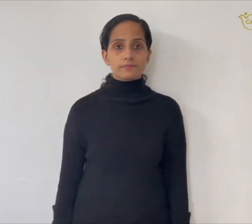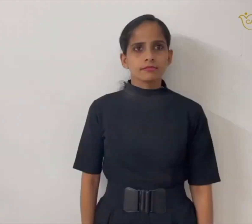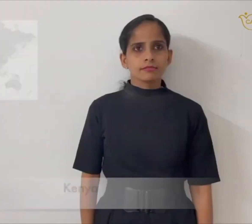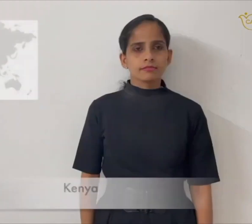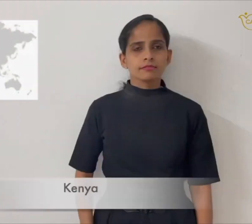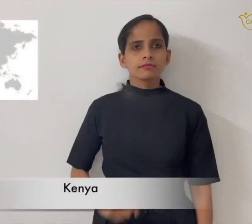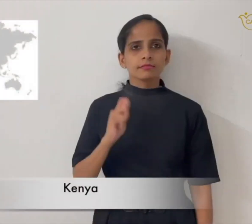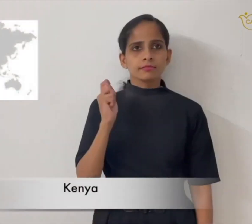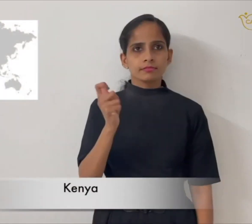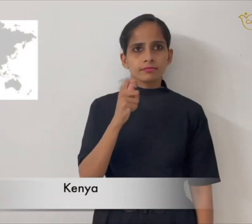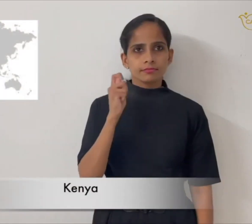105. Kenya,